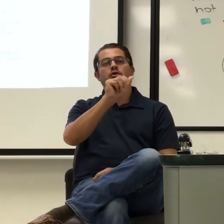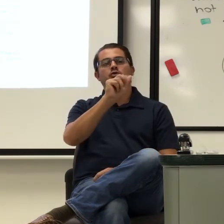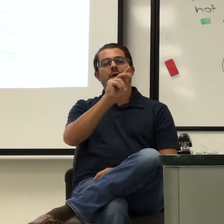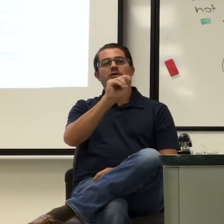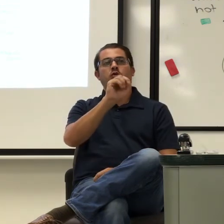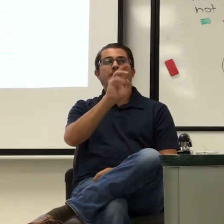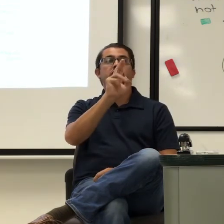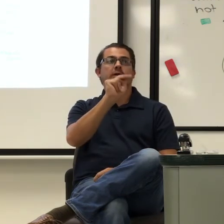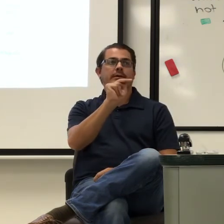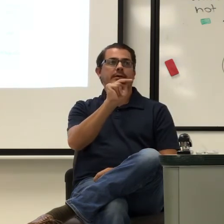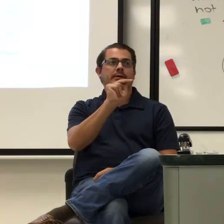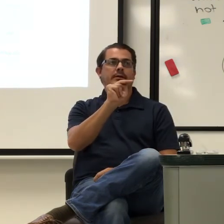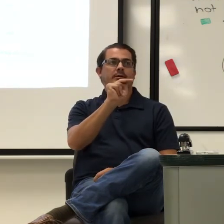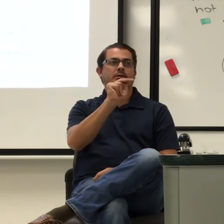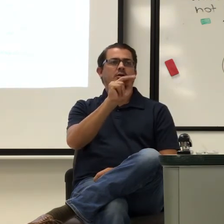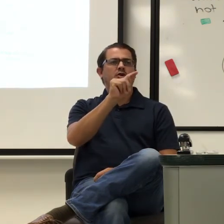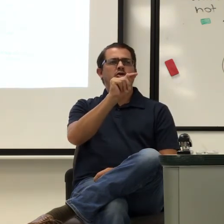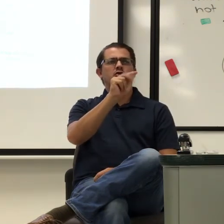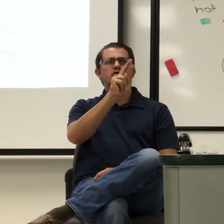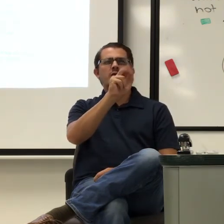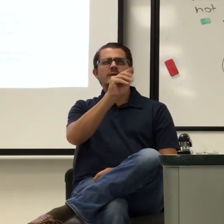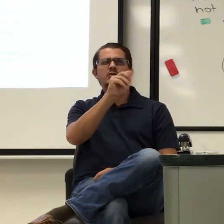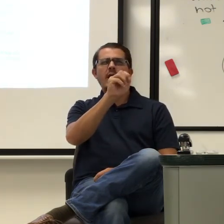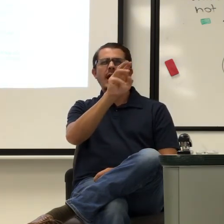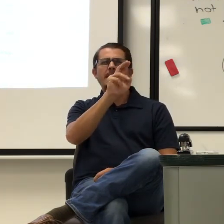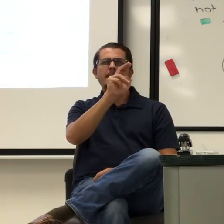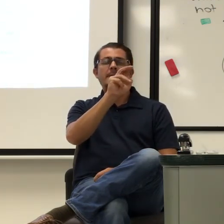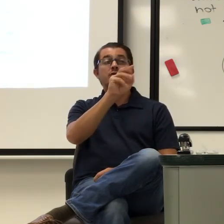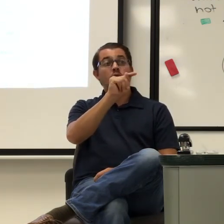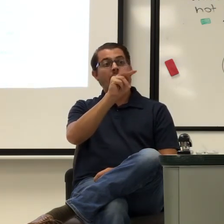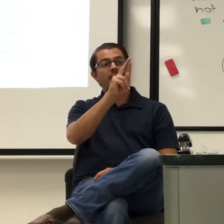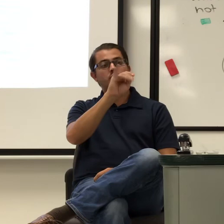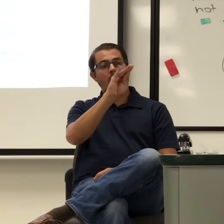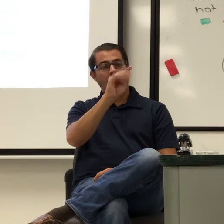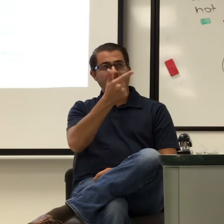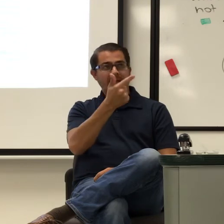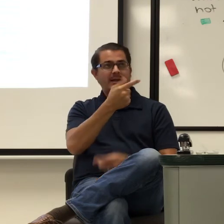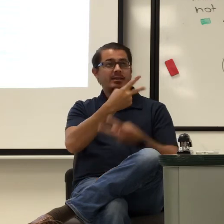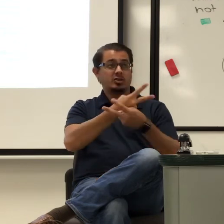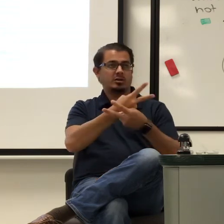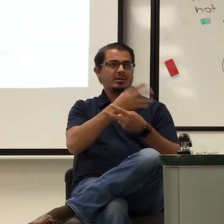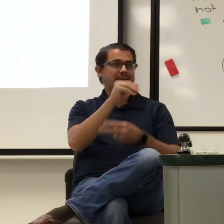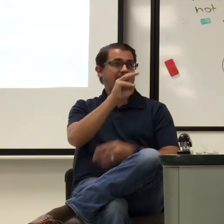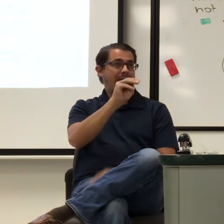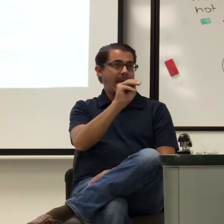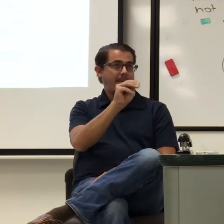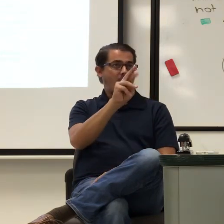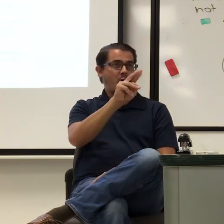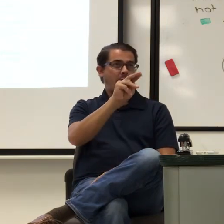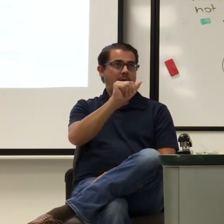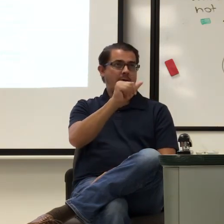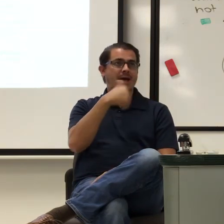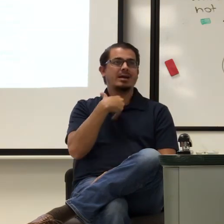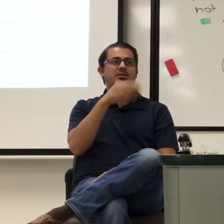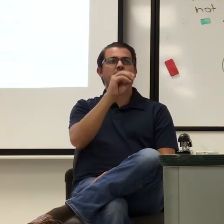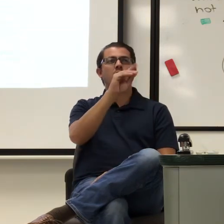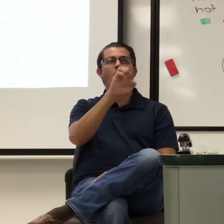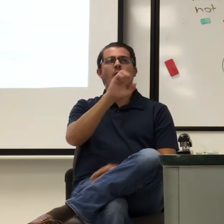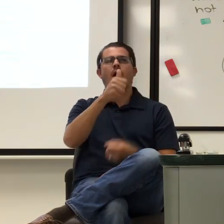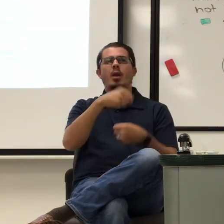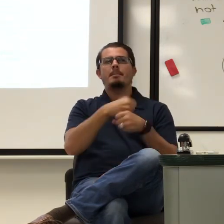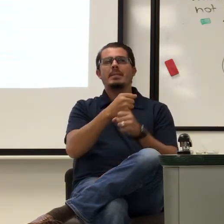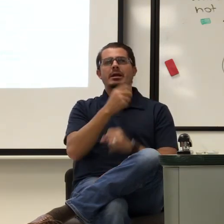You're transcribing the gene. Remember, that's mRNA. That has the code on how to make the proteins. You